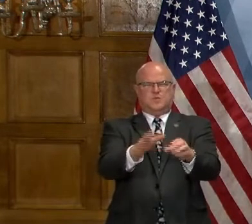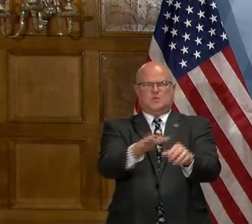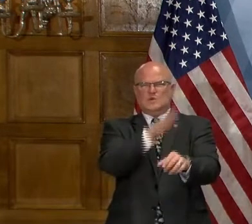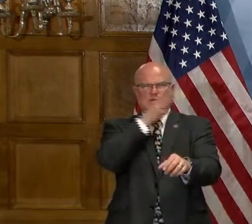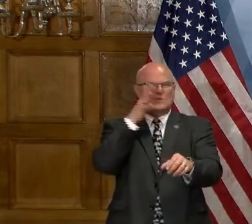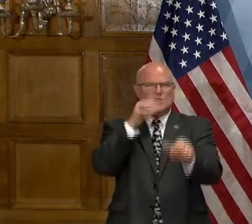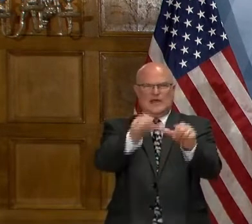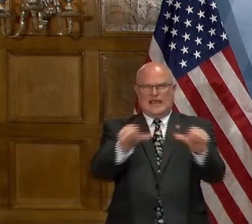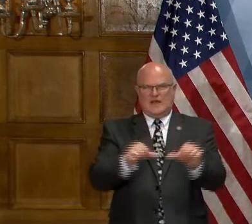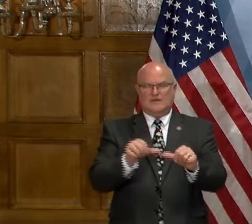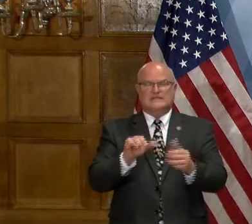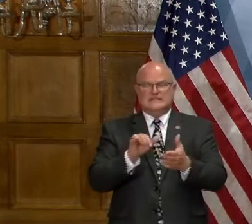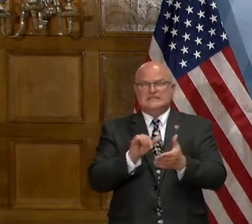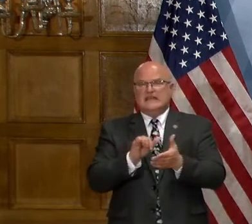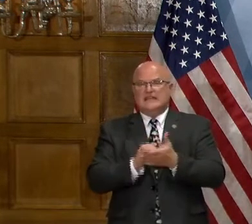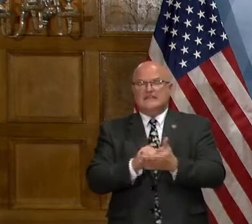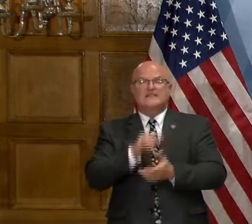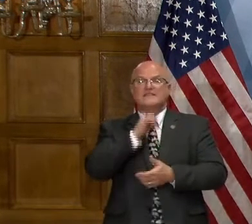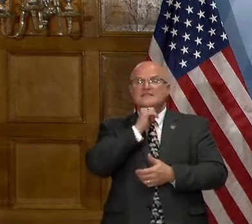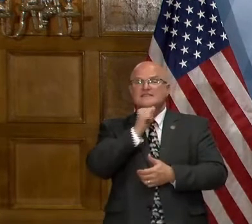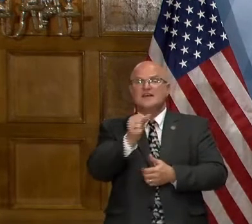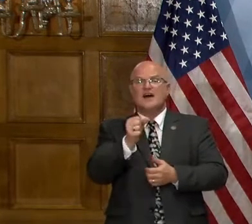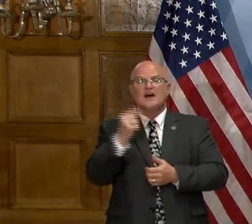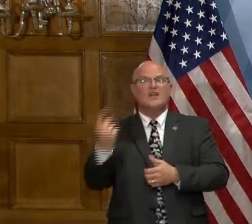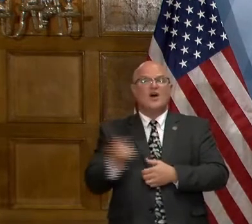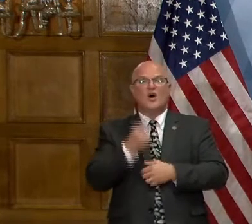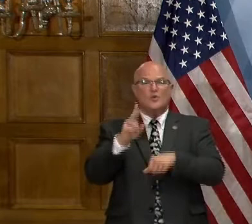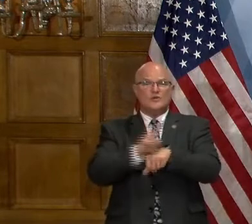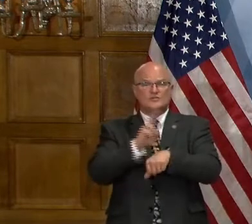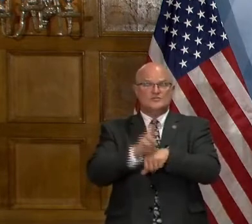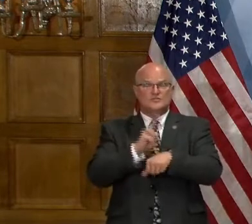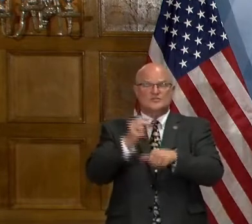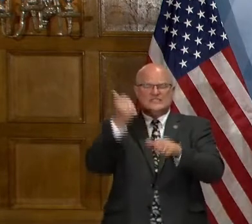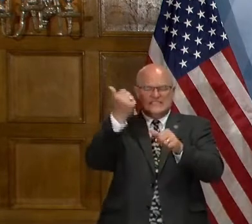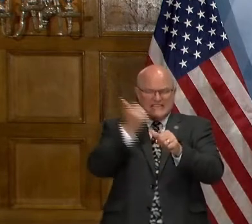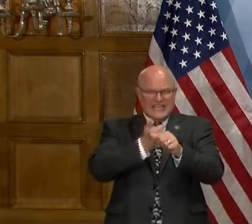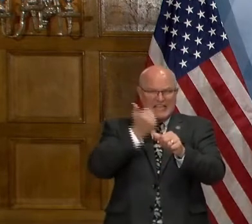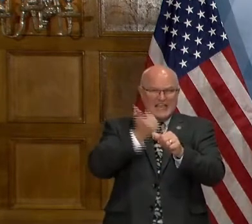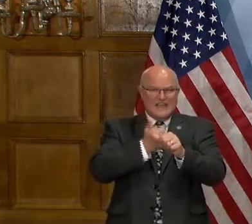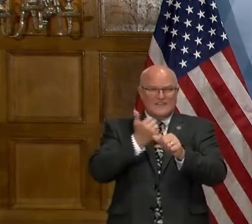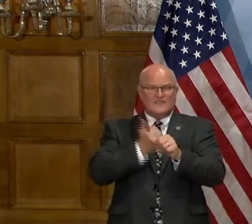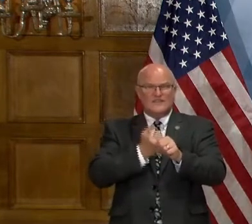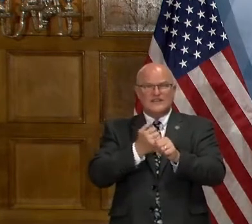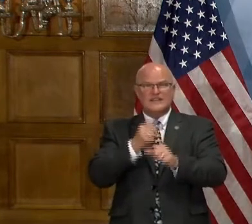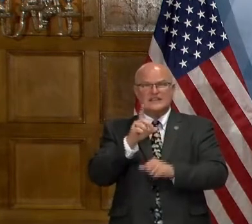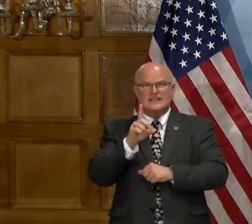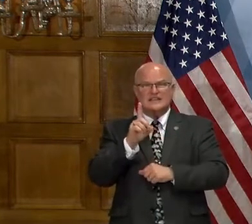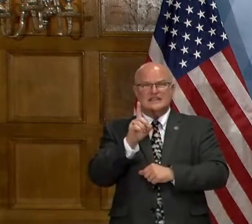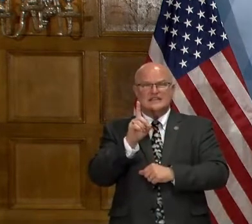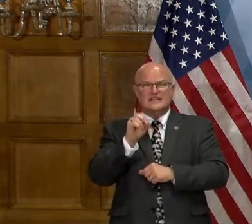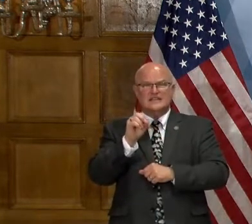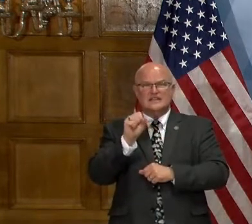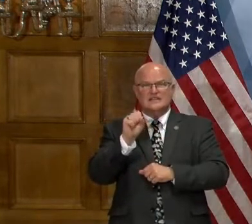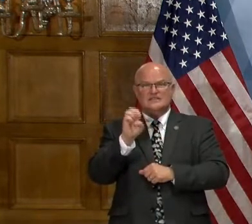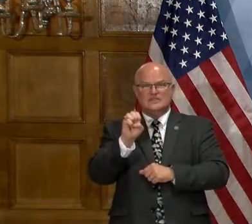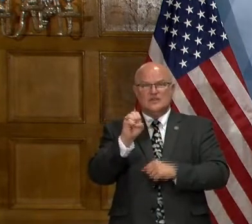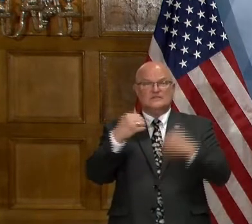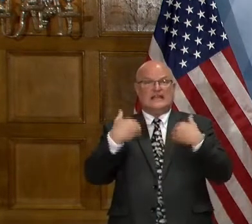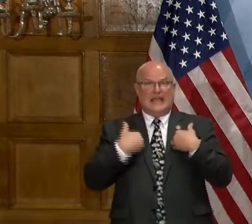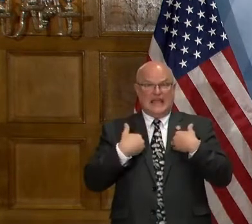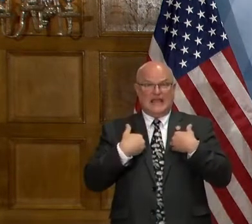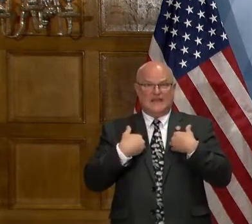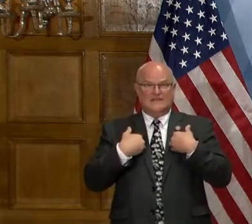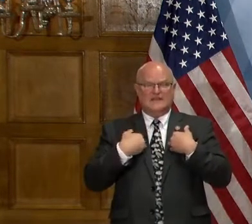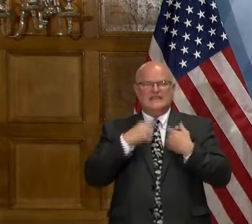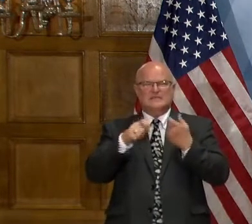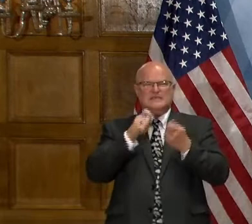that they're not going to be able to always use every dose that they have in the